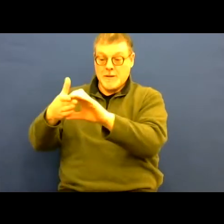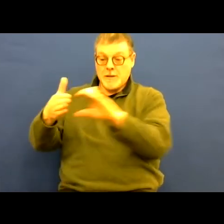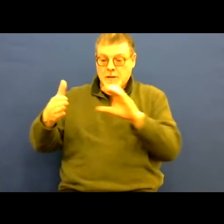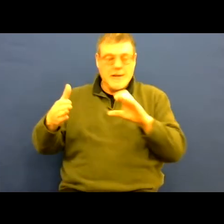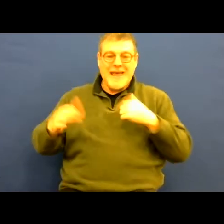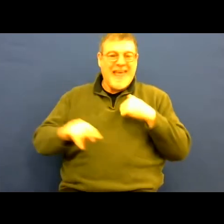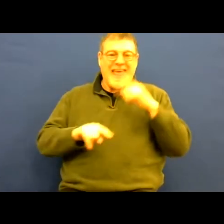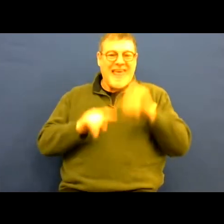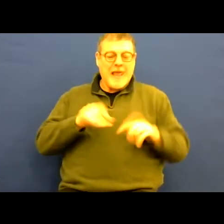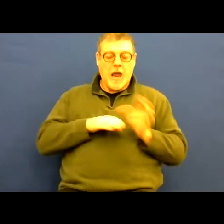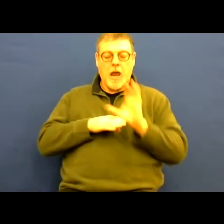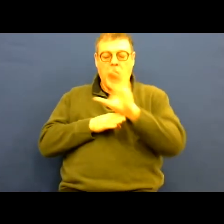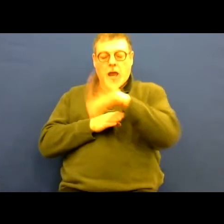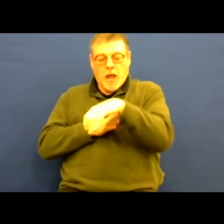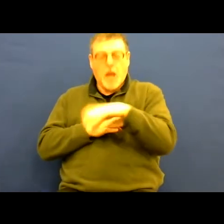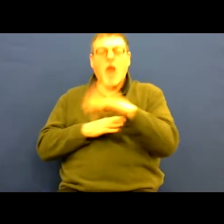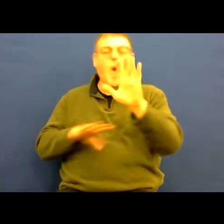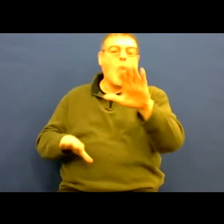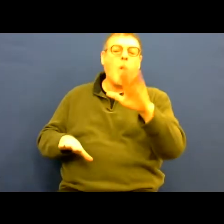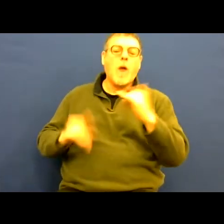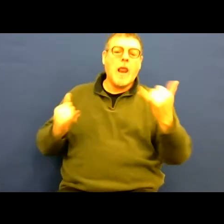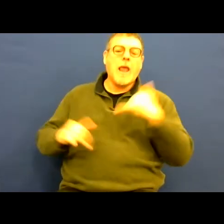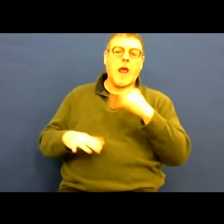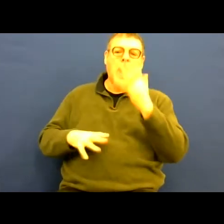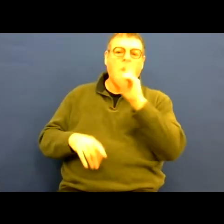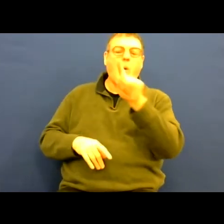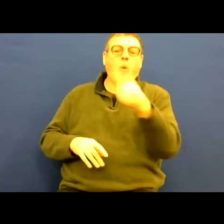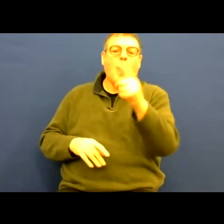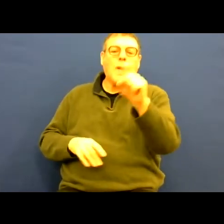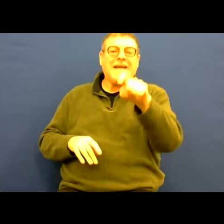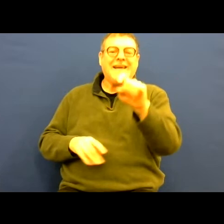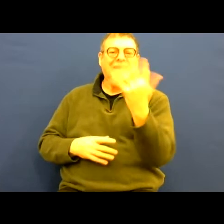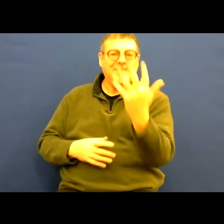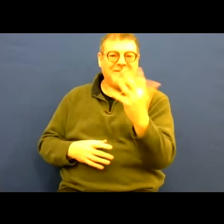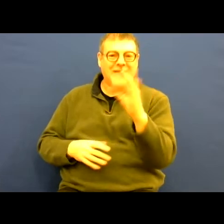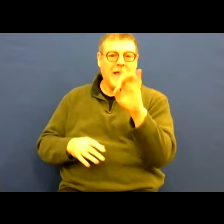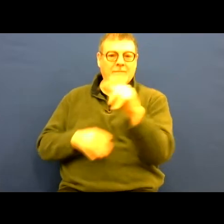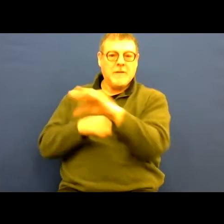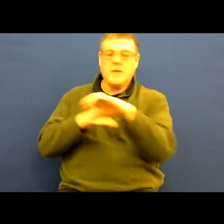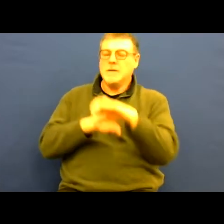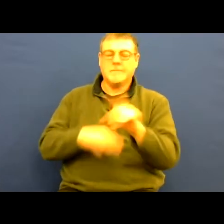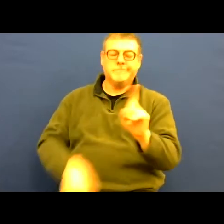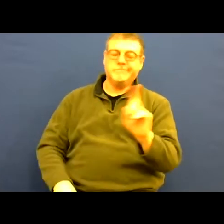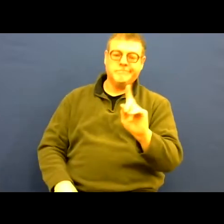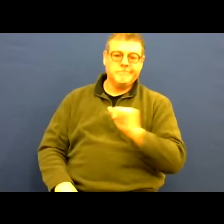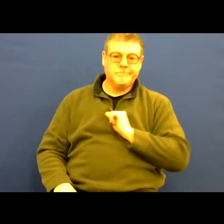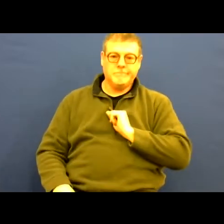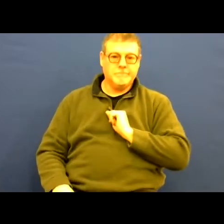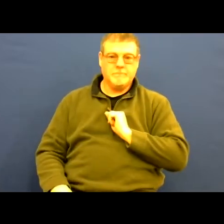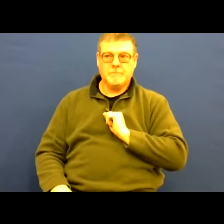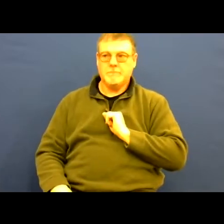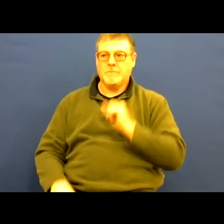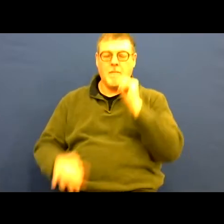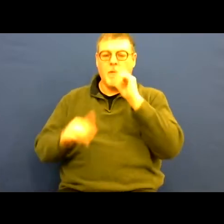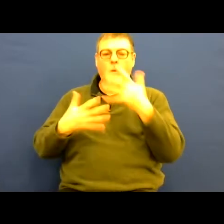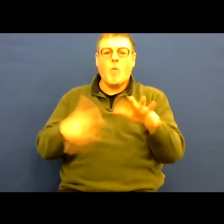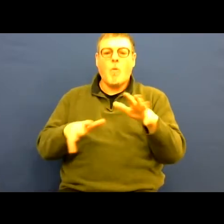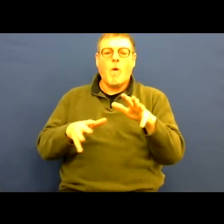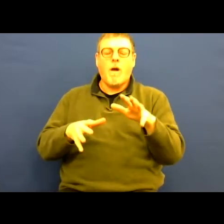a out parcel within there and say, well, now I only need a 5-foot setback. We basically tried to close loopholes